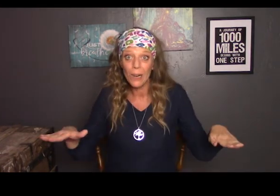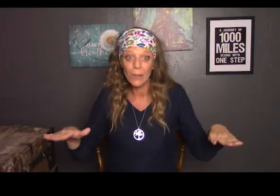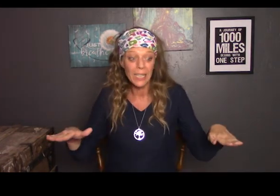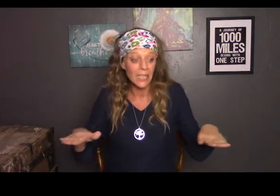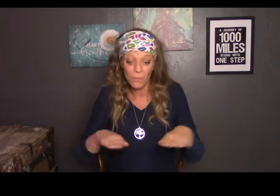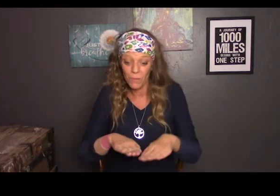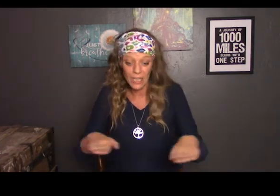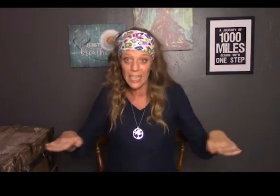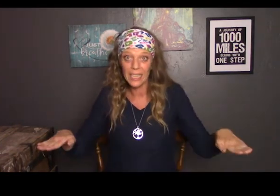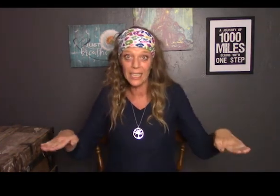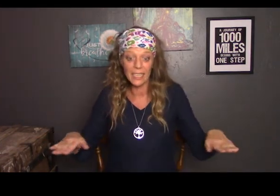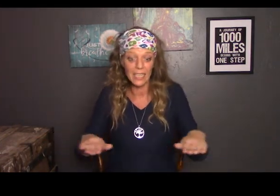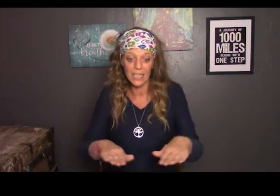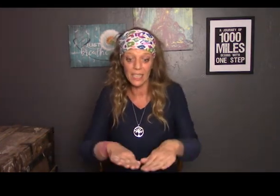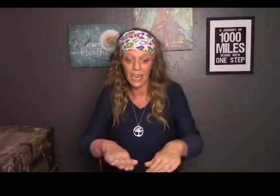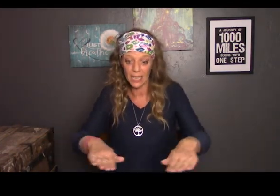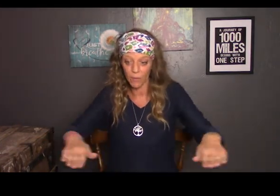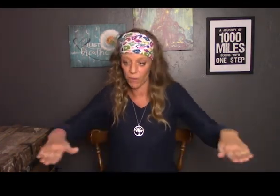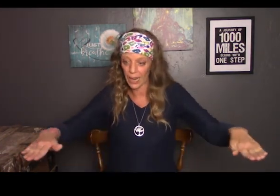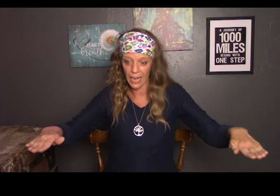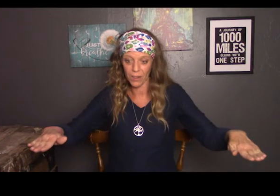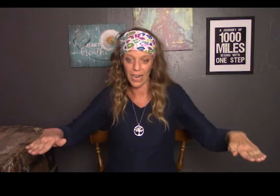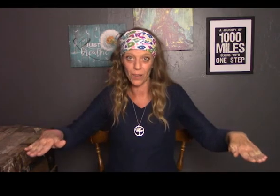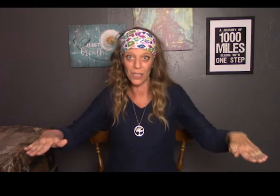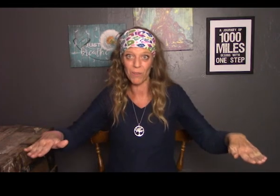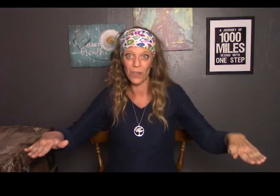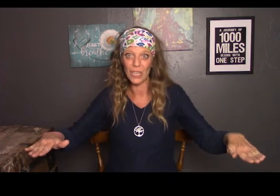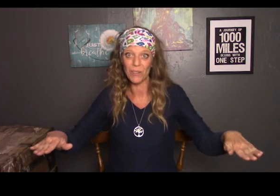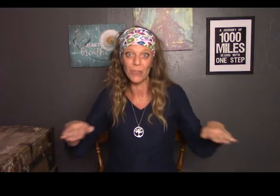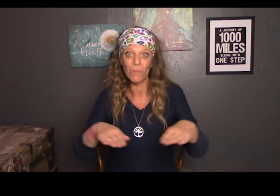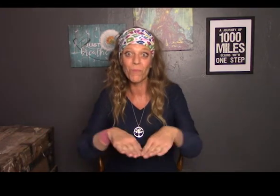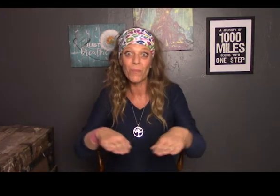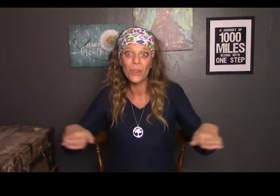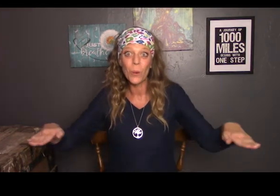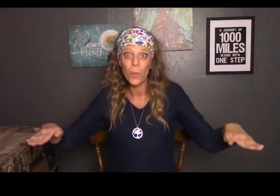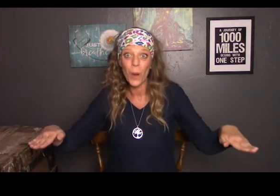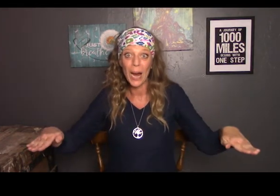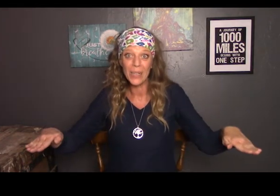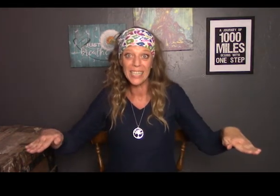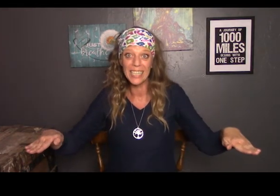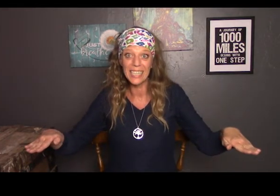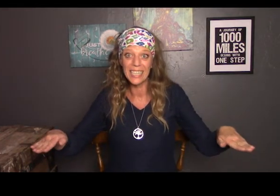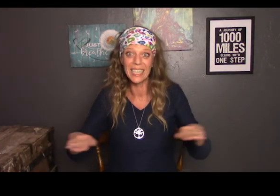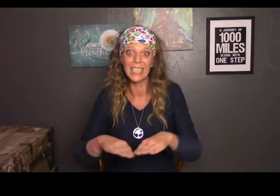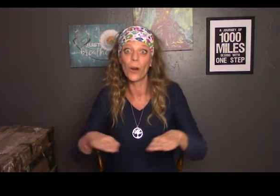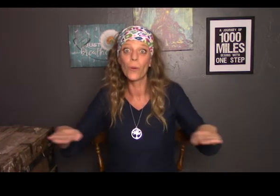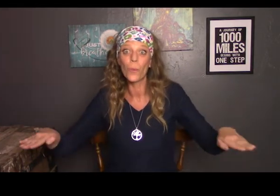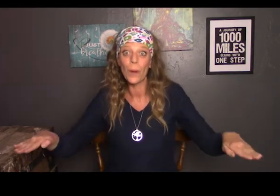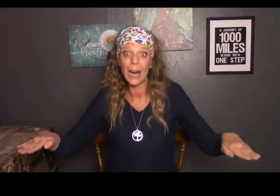Ground is like the flat ground in front of you, ground.